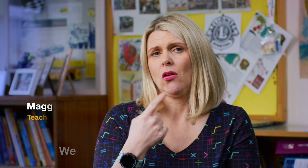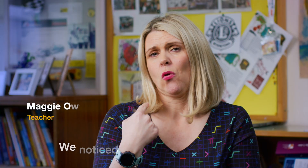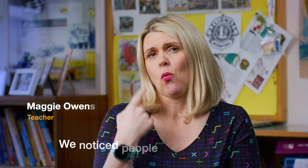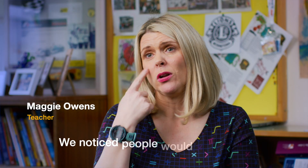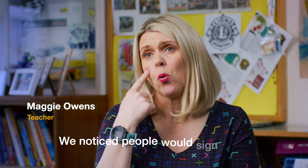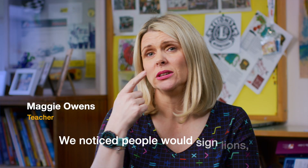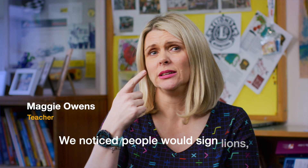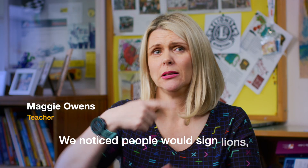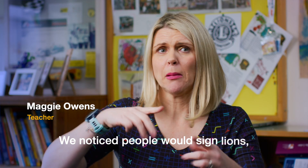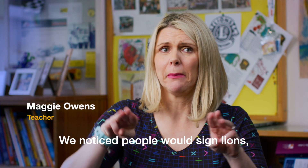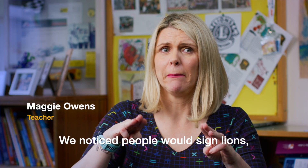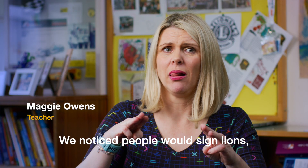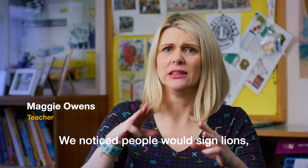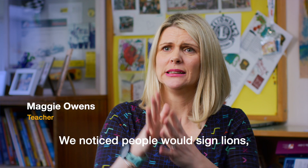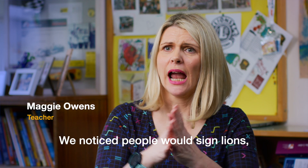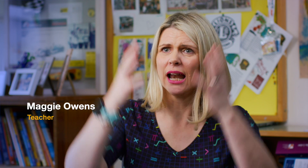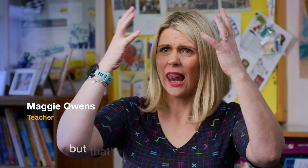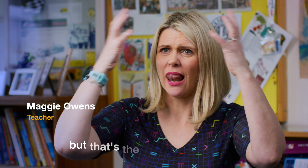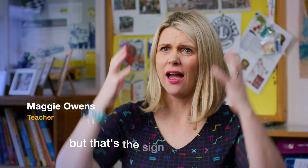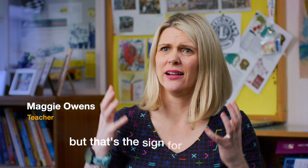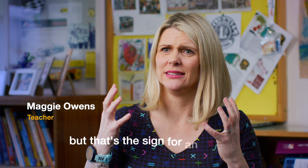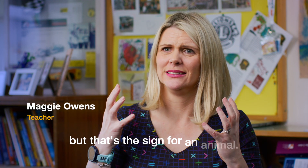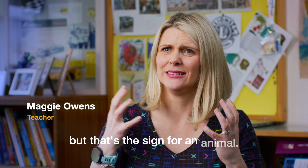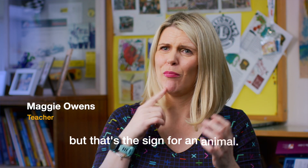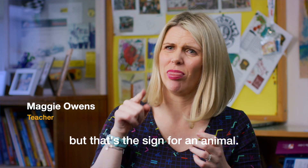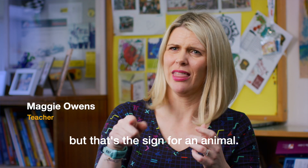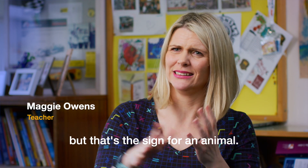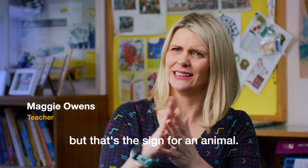We noticed people were signing lions, but that's the sign for an animal.